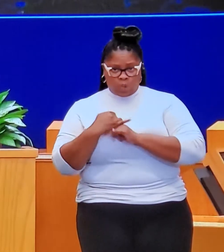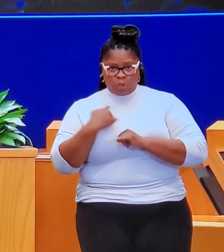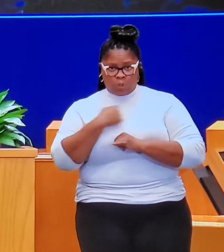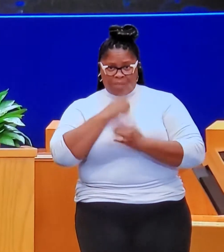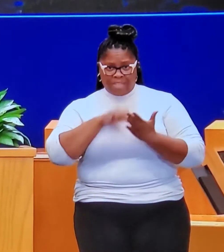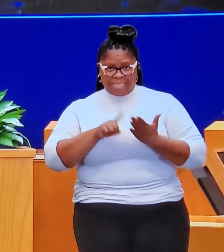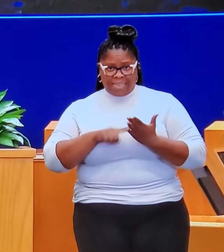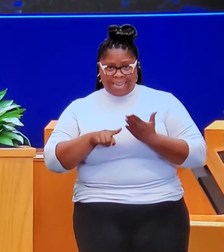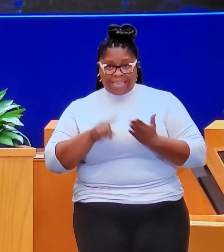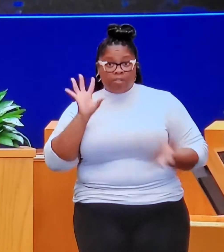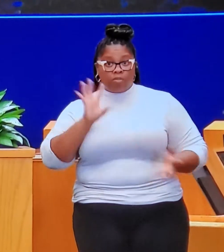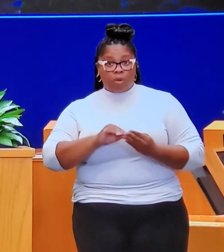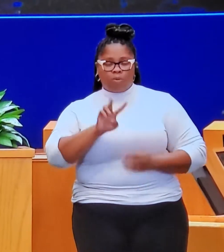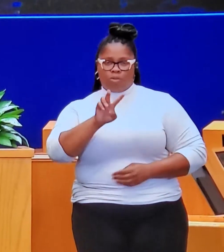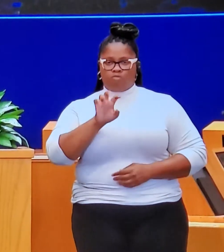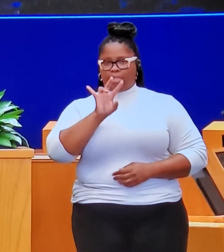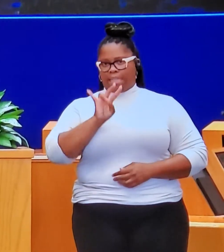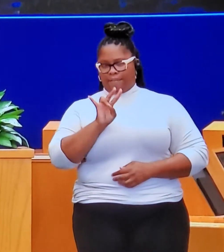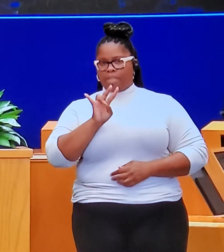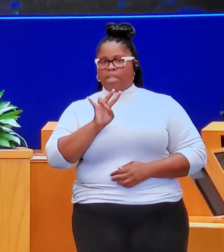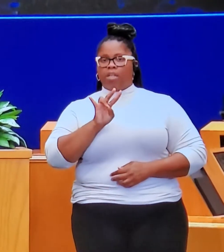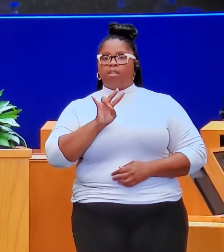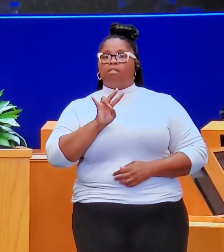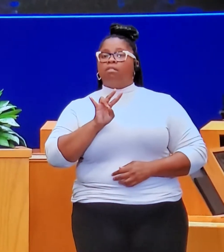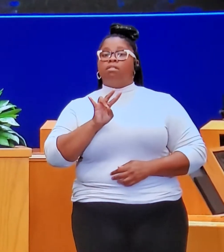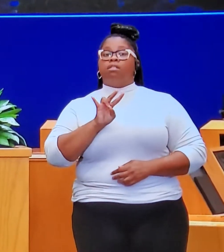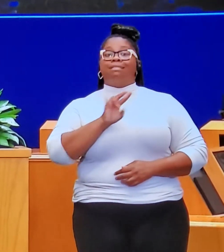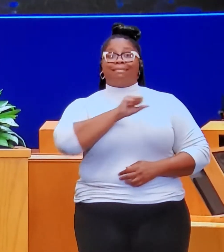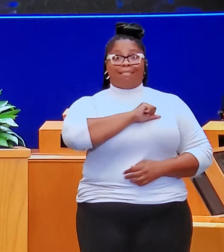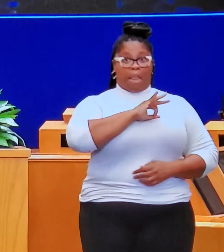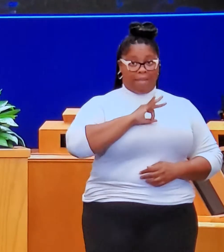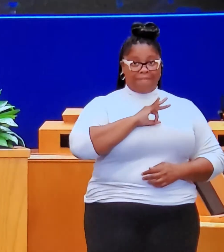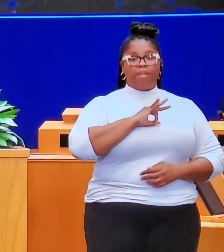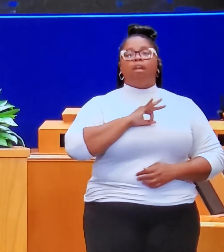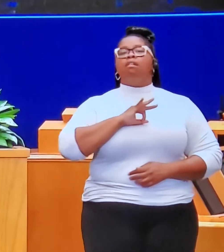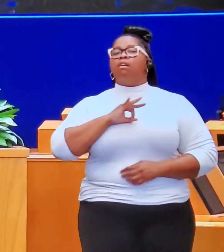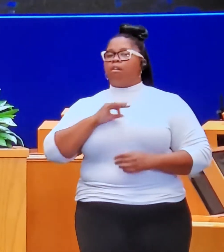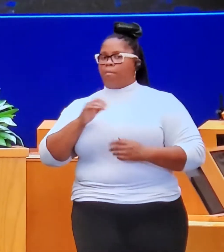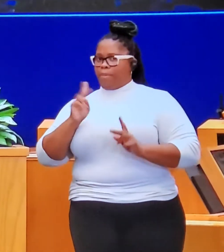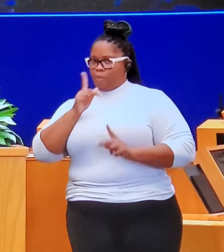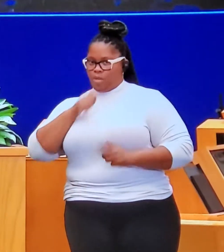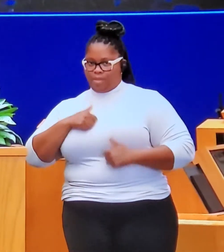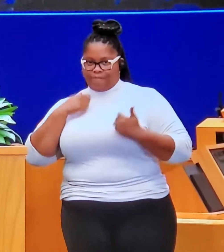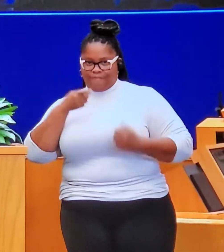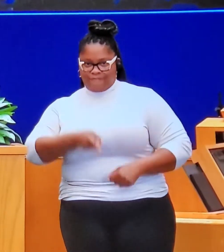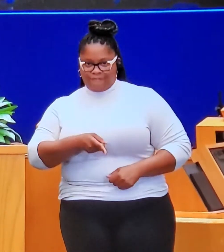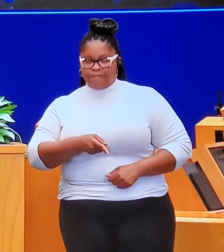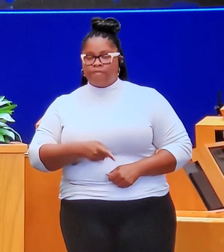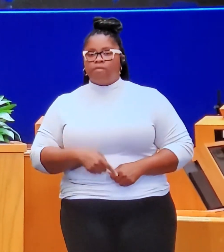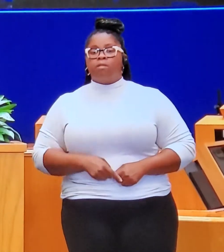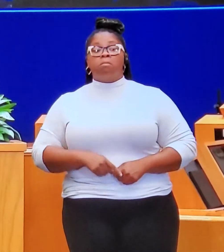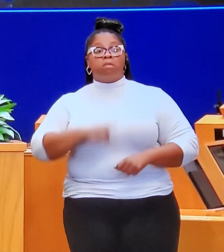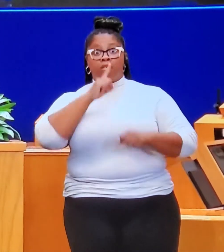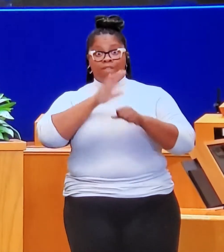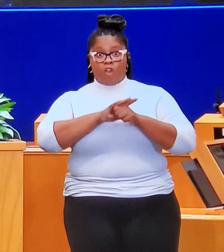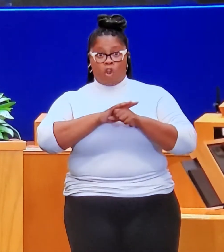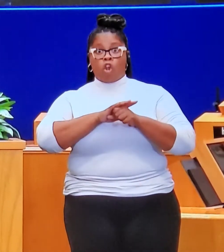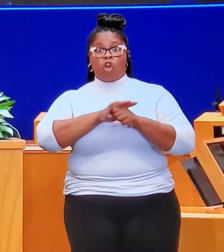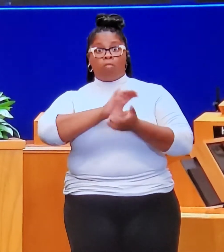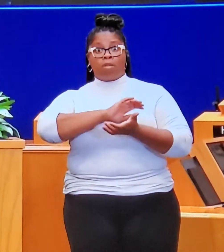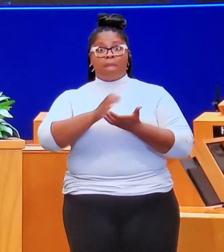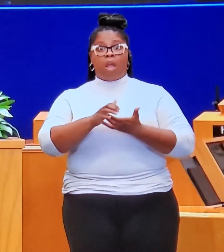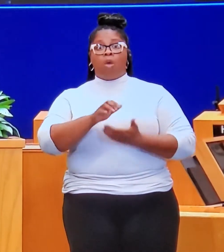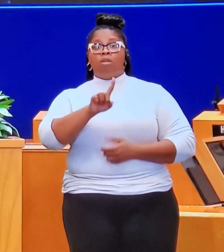207, and that includes both staff and residents. 148 of the confirmed cases are